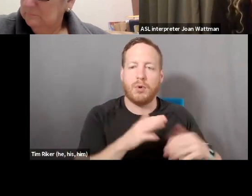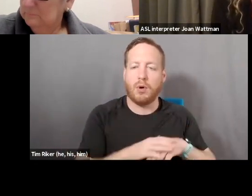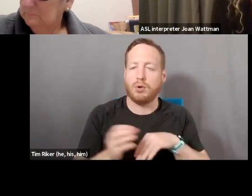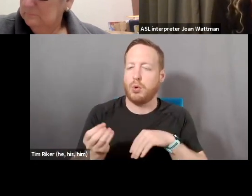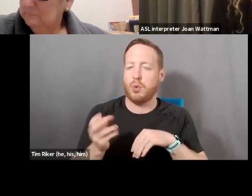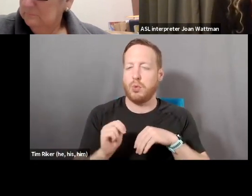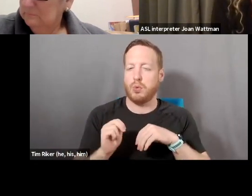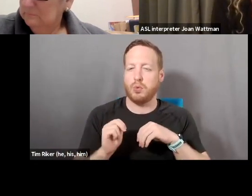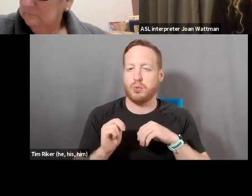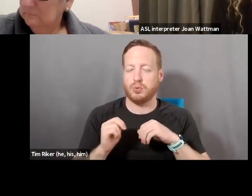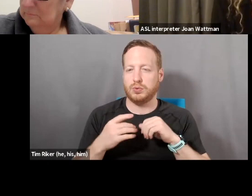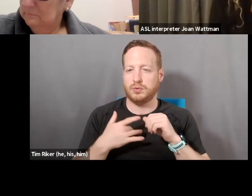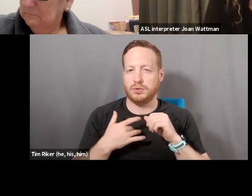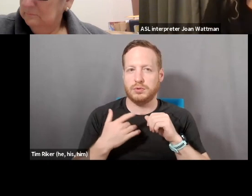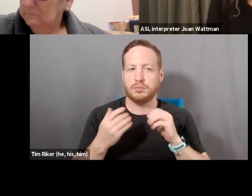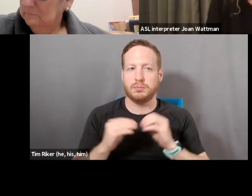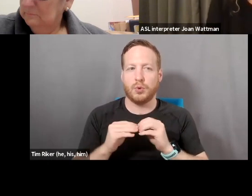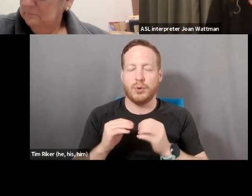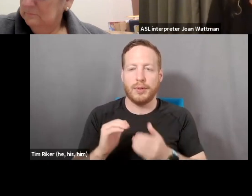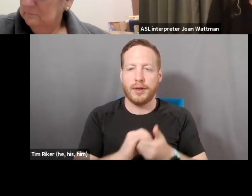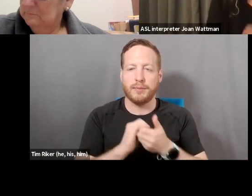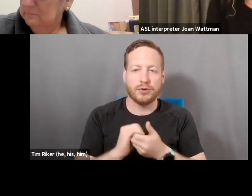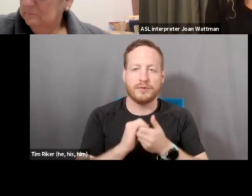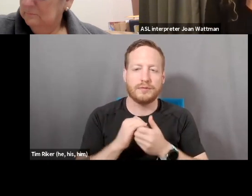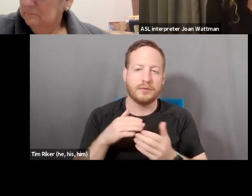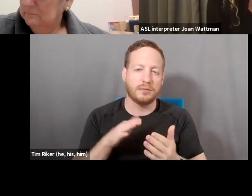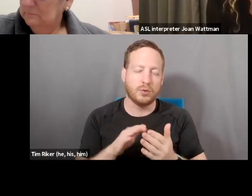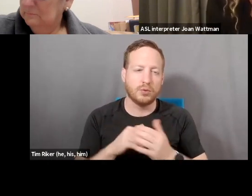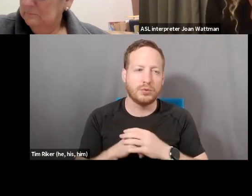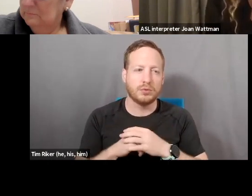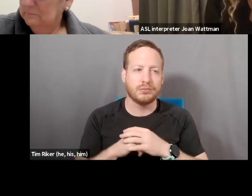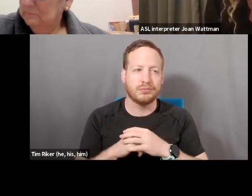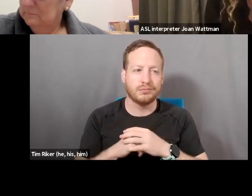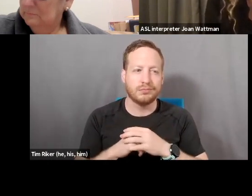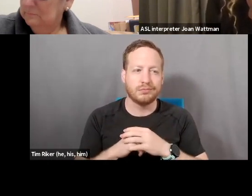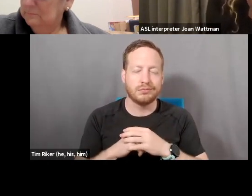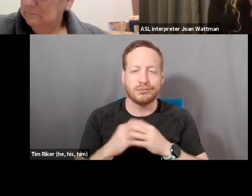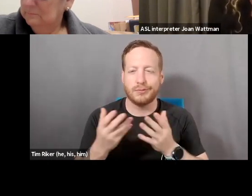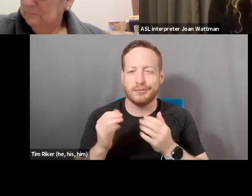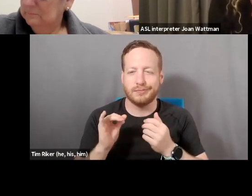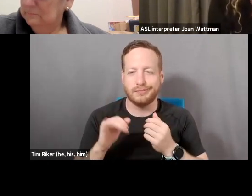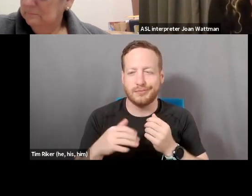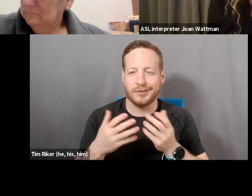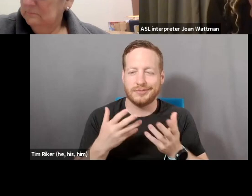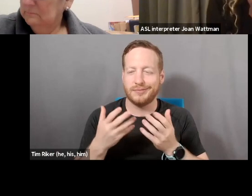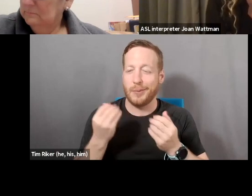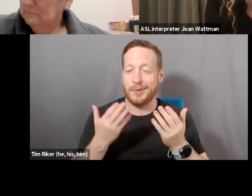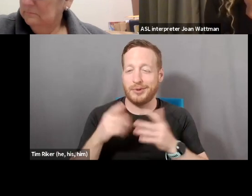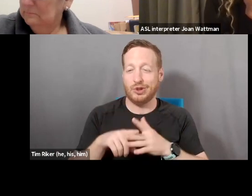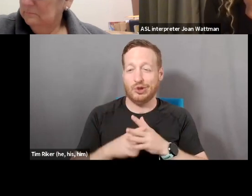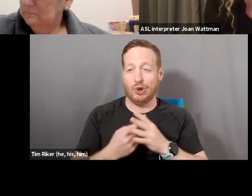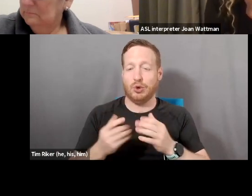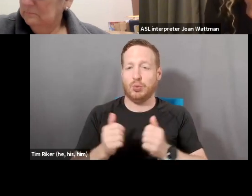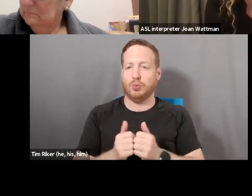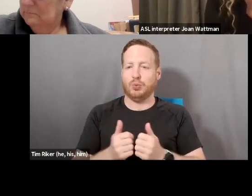anybody and have everybody going off on their own individual silos. I want to be very collaborative.